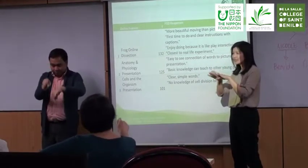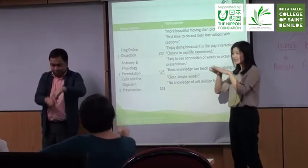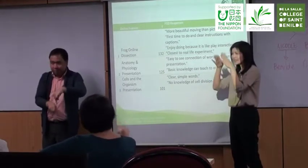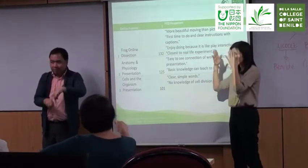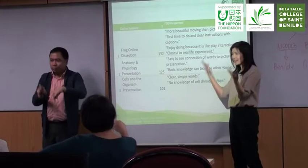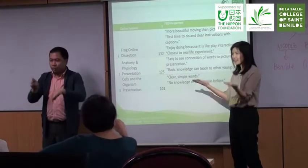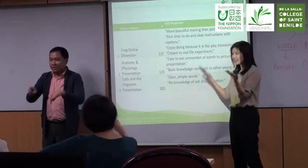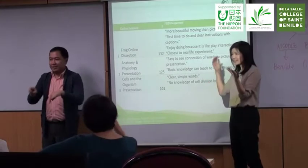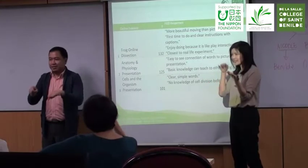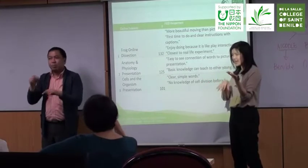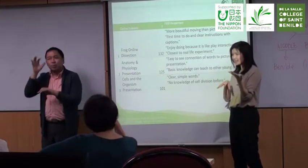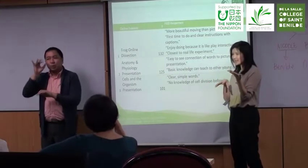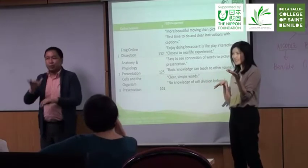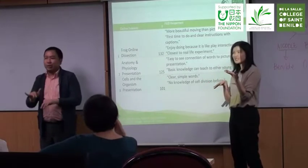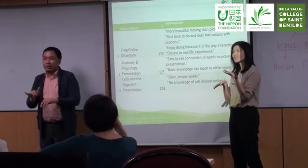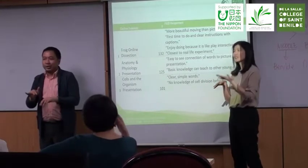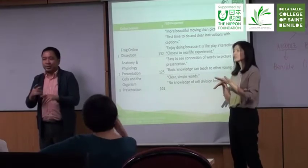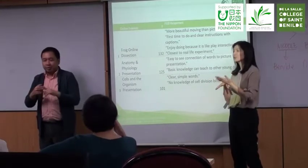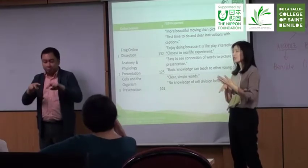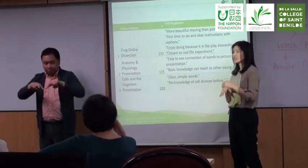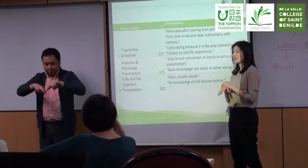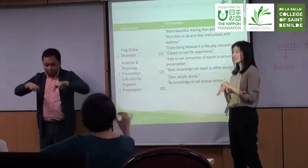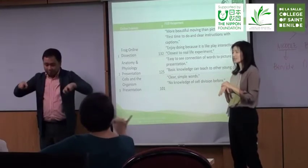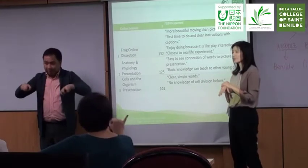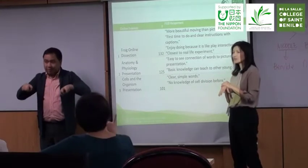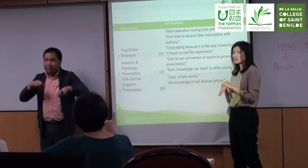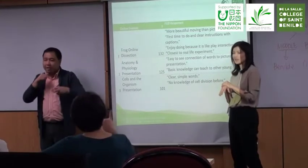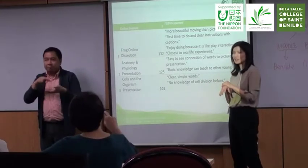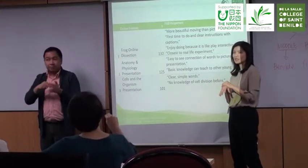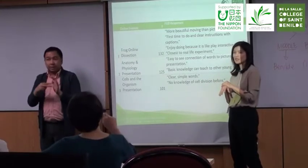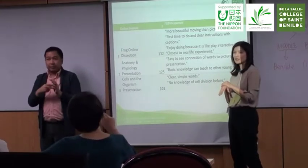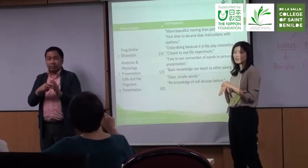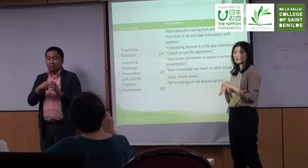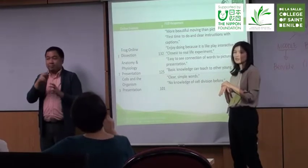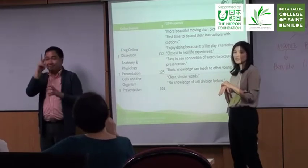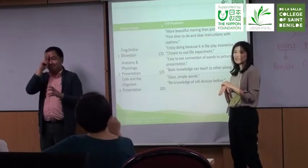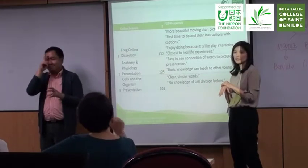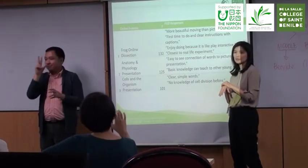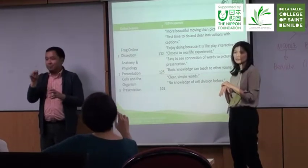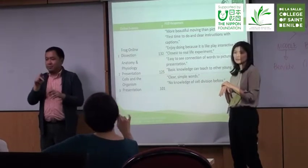and then you can see the inside. It's not cartoonish. It looks real.